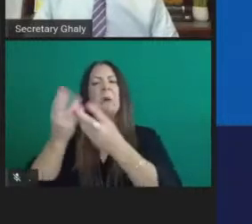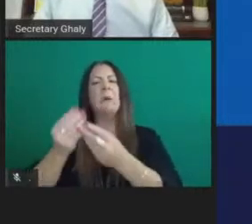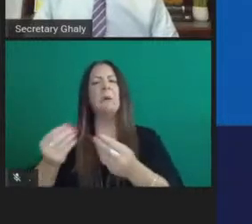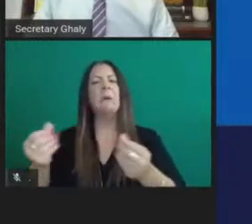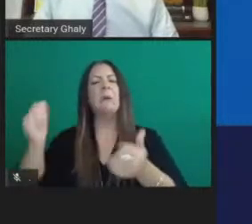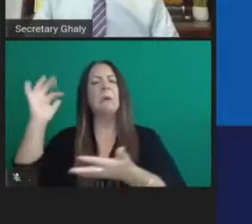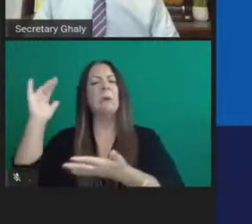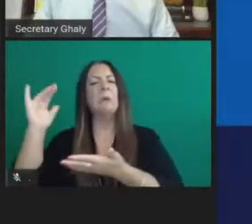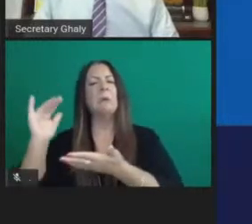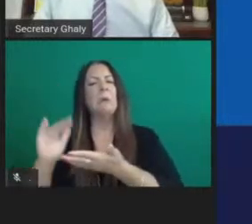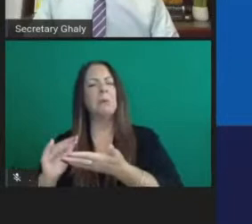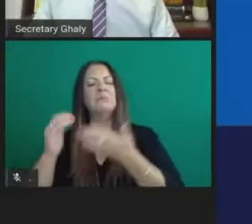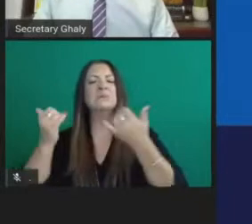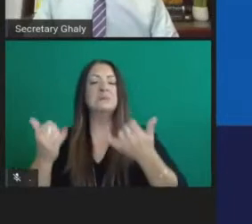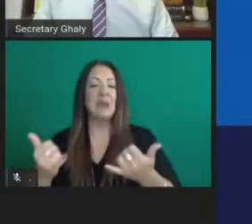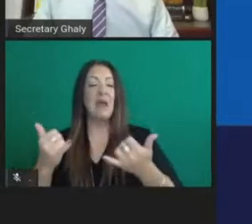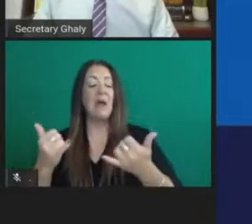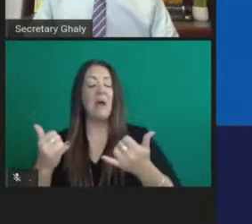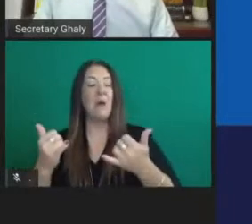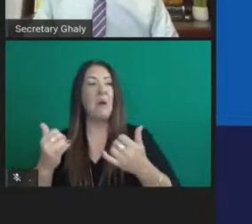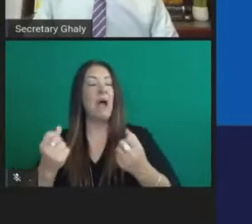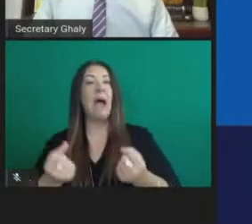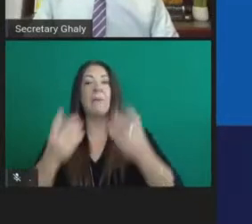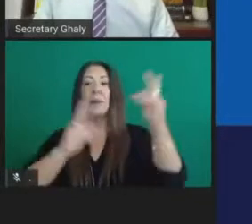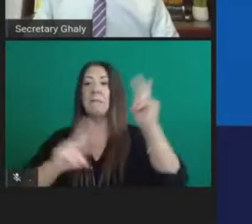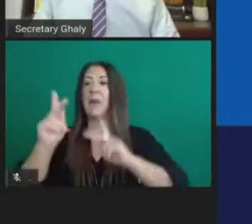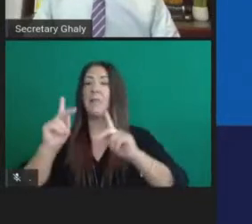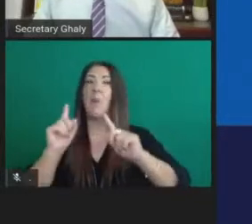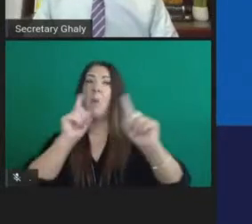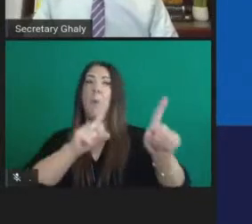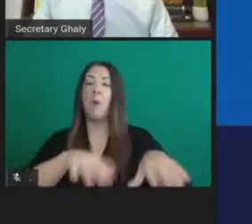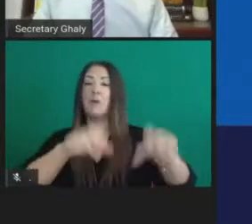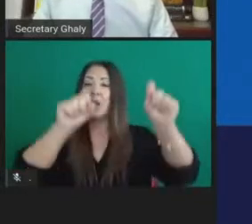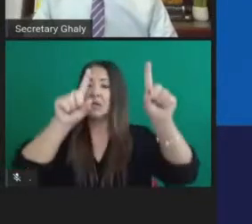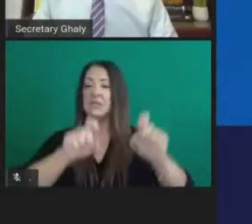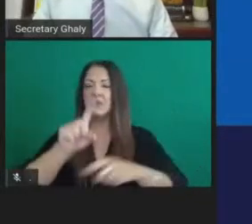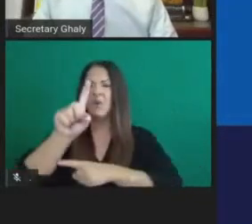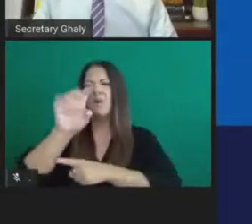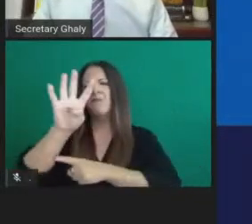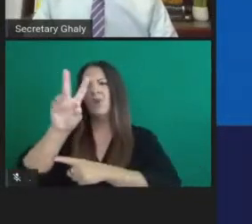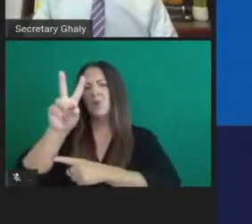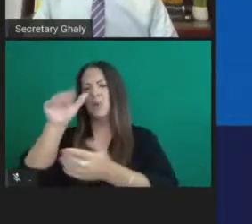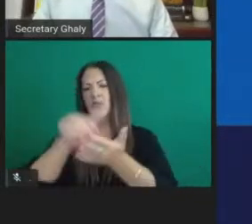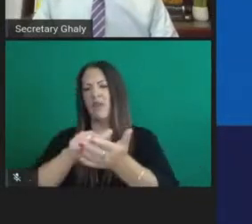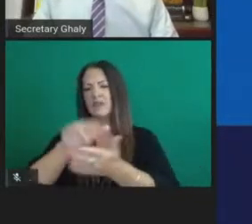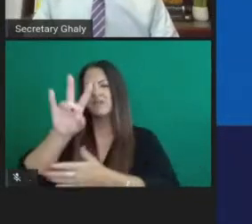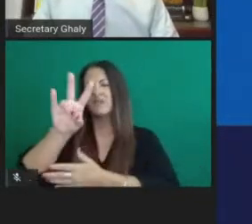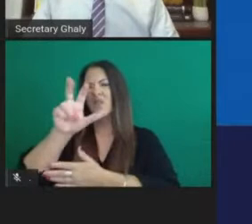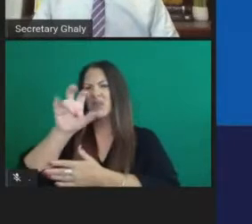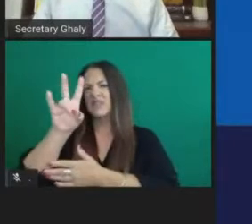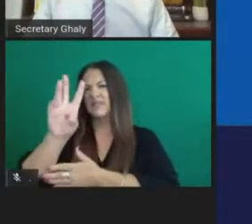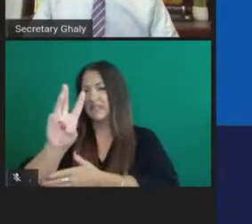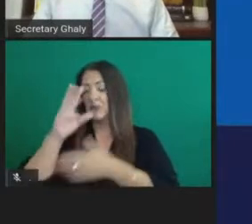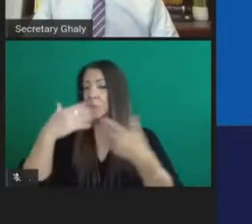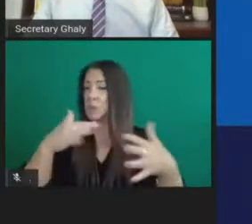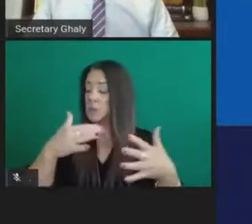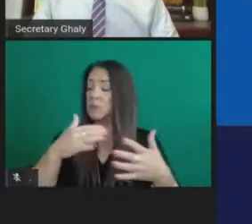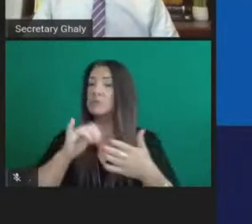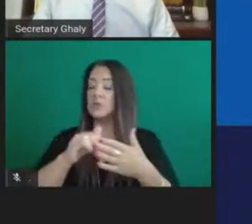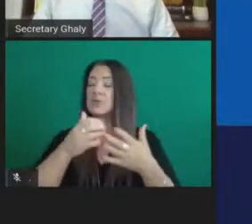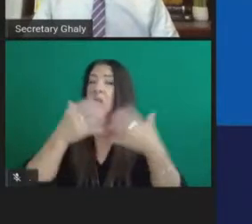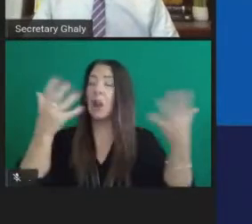doing now over 140,000 tests on average a day with a 14-day positivity